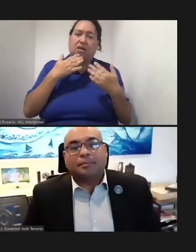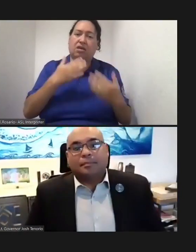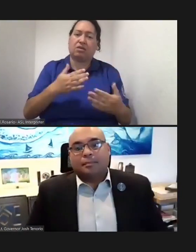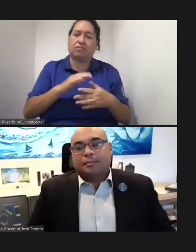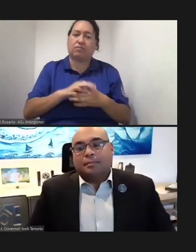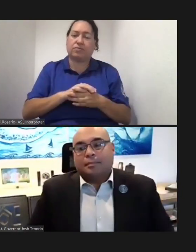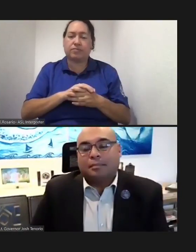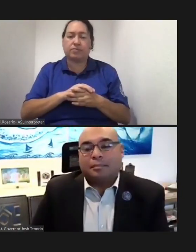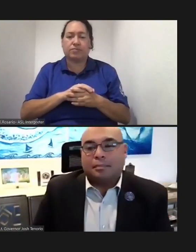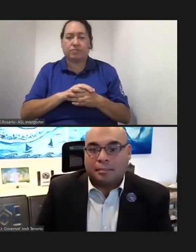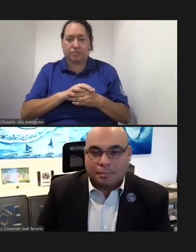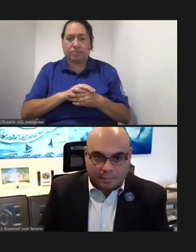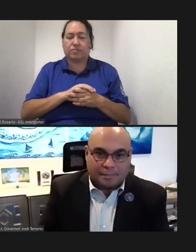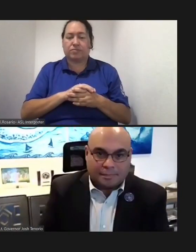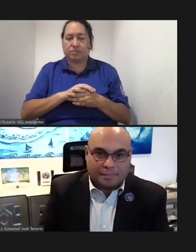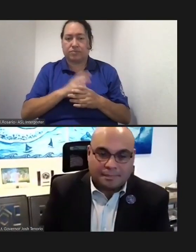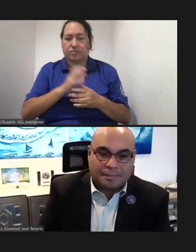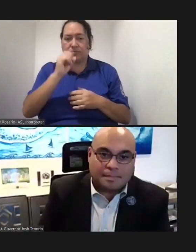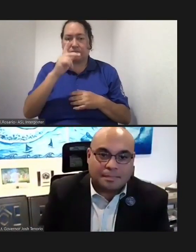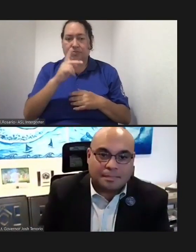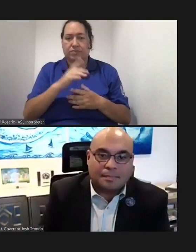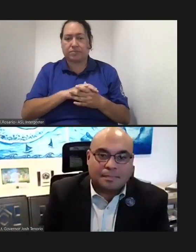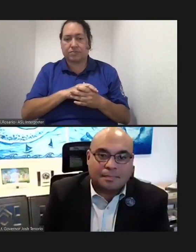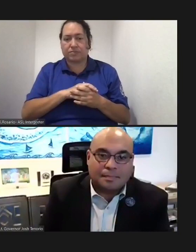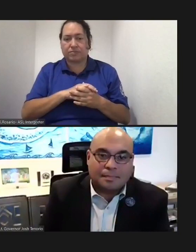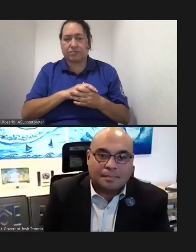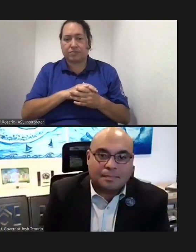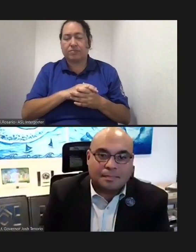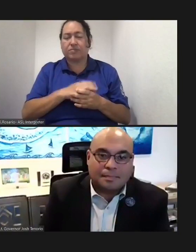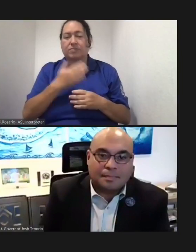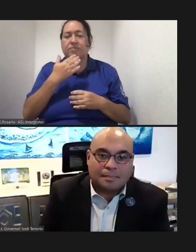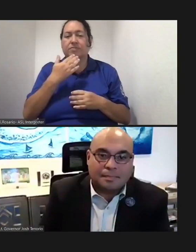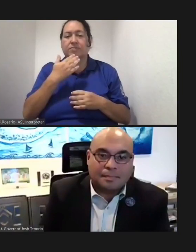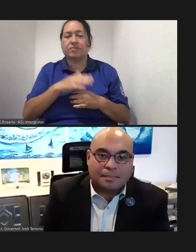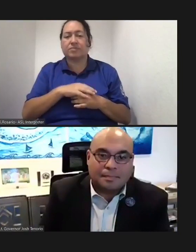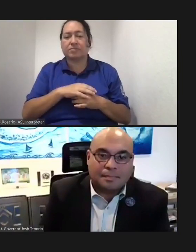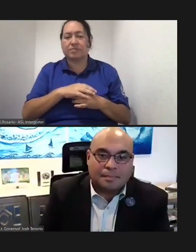Thank you, Maureen. We'll come back to you for another Thank round. you. Thanks.